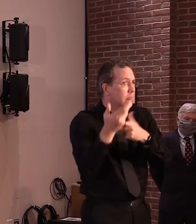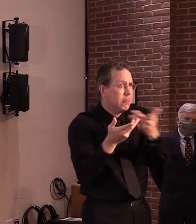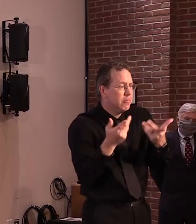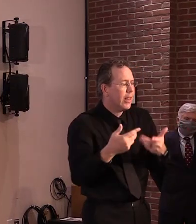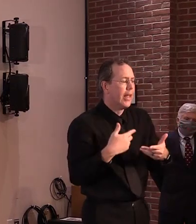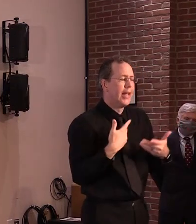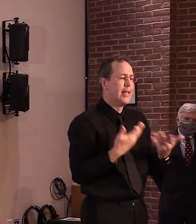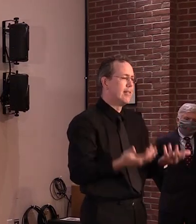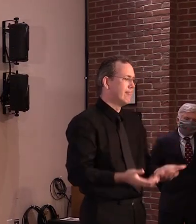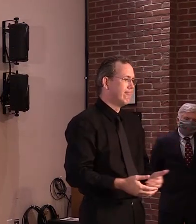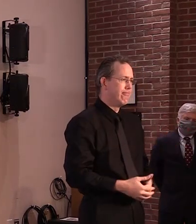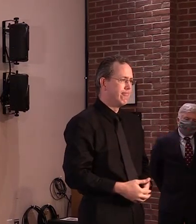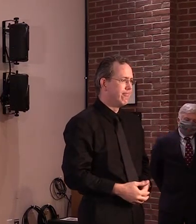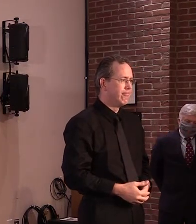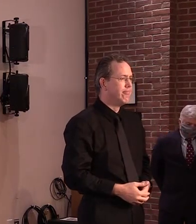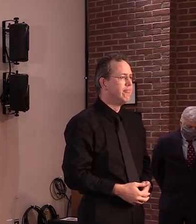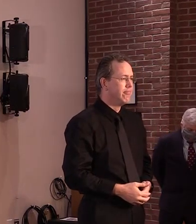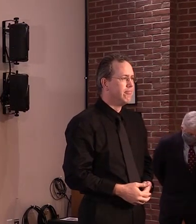Sean, the Chester Telegraph.